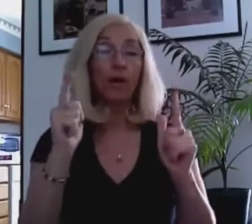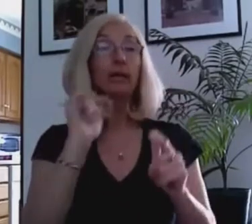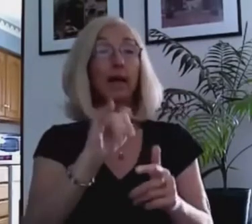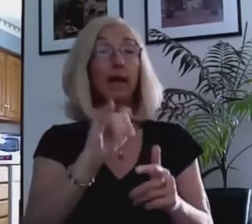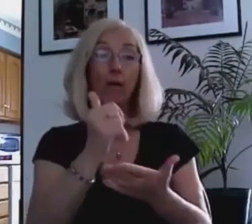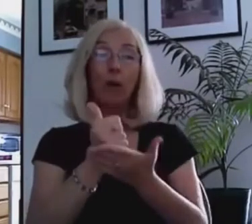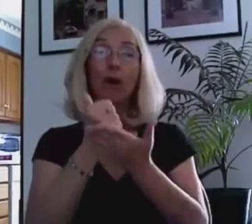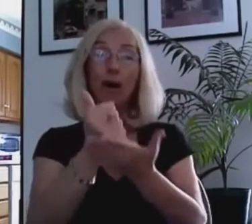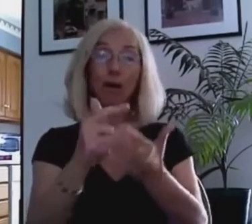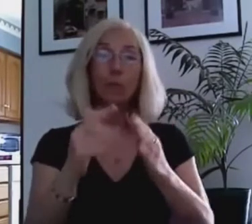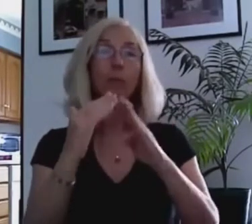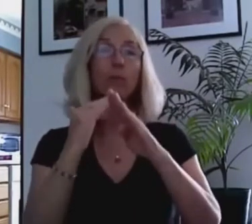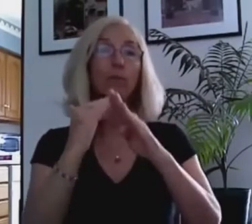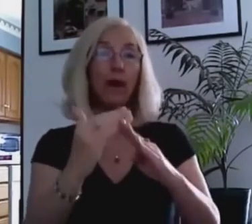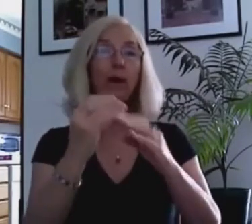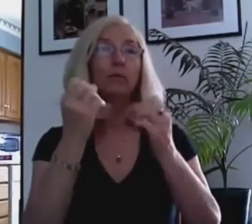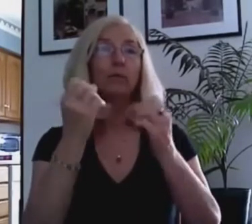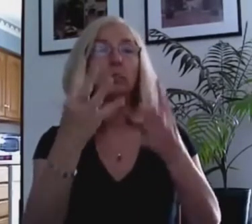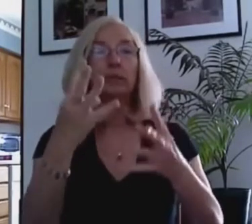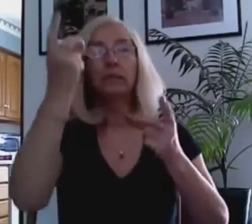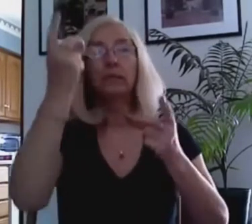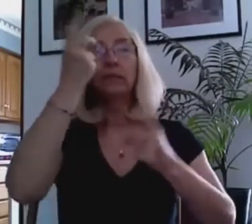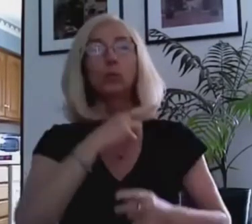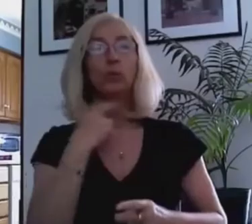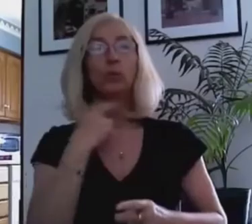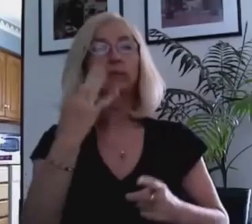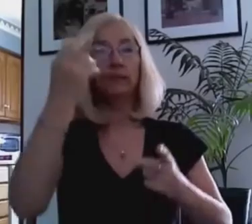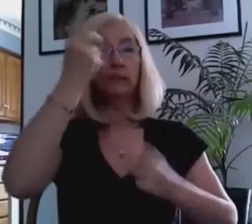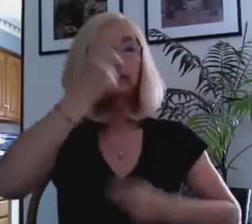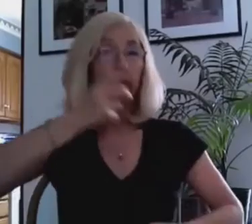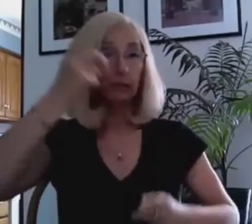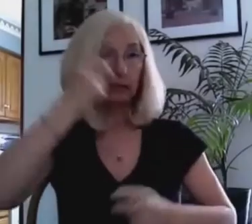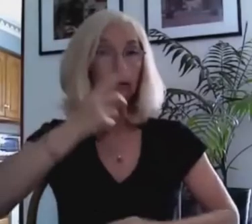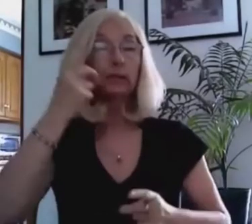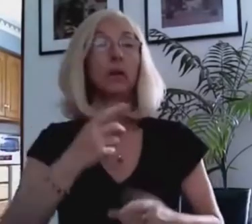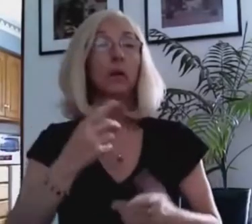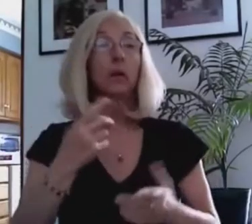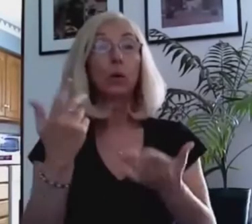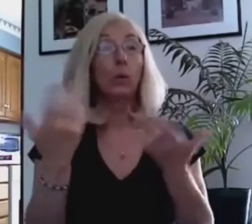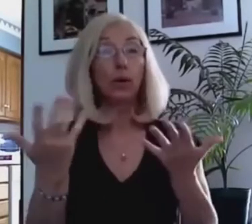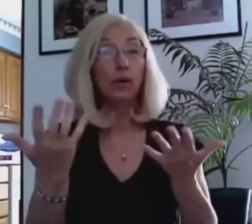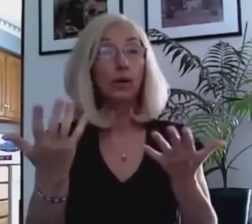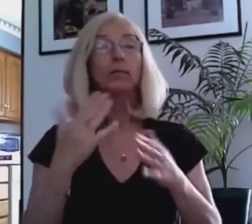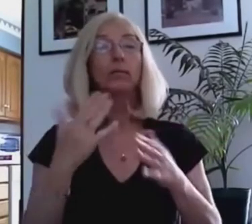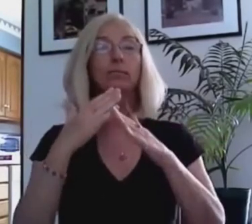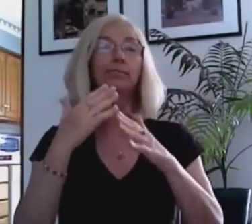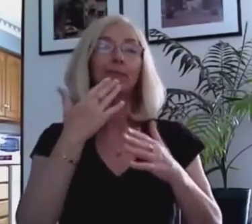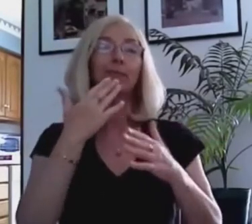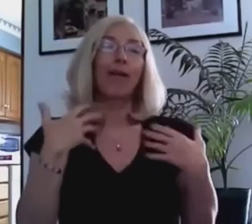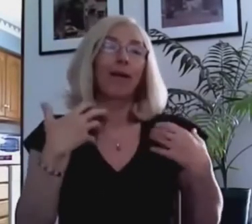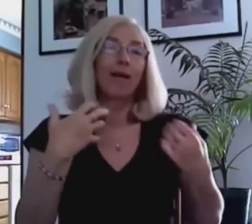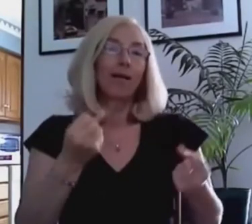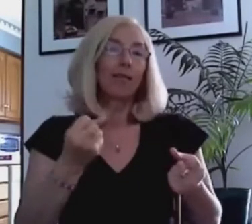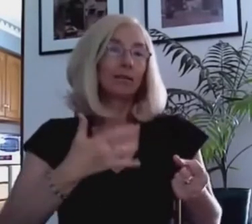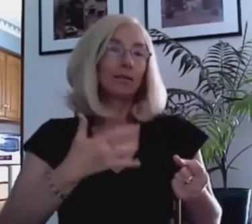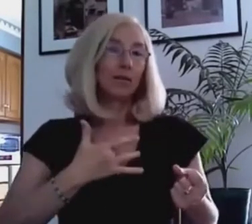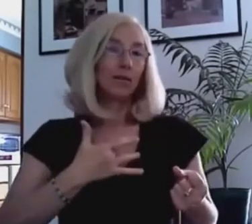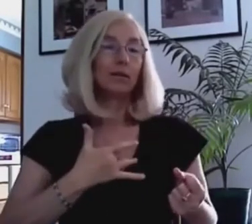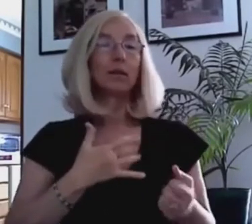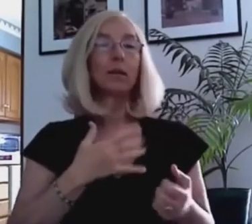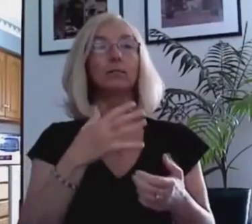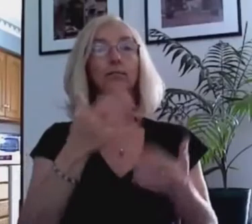And being vegan is one of the most healthy health benefits that you can offer yourself. It prevents against so many different